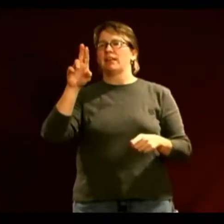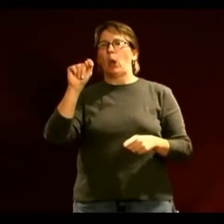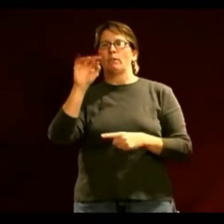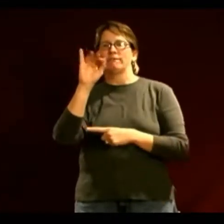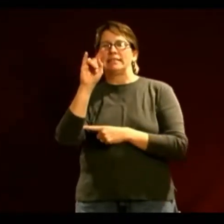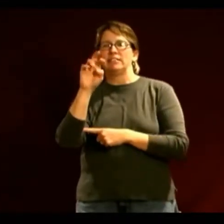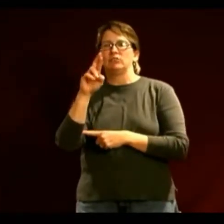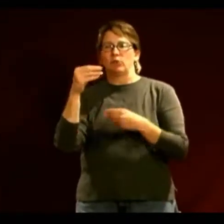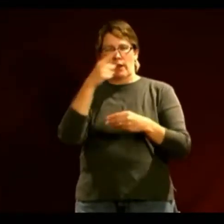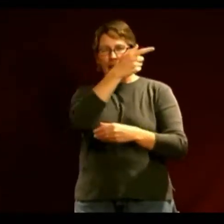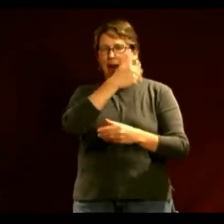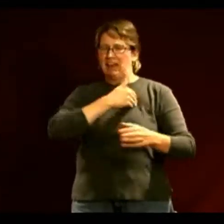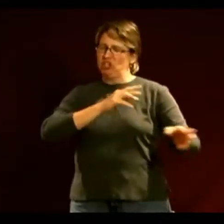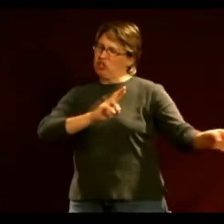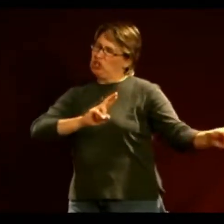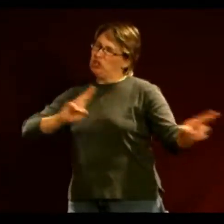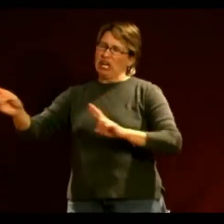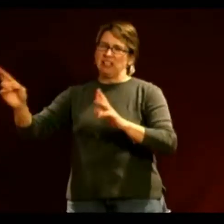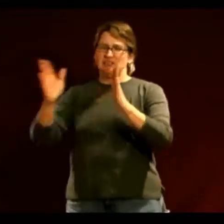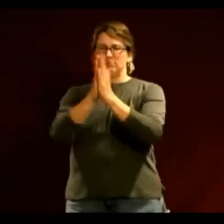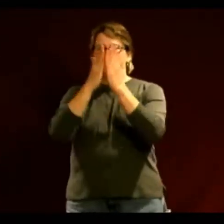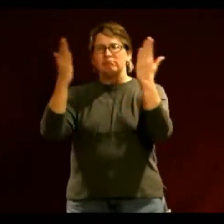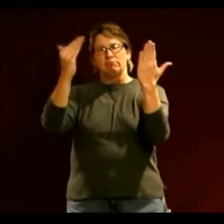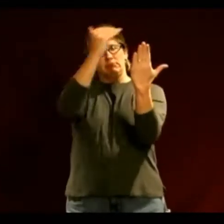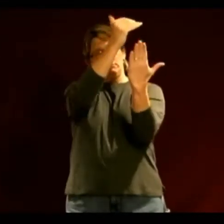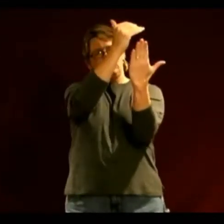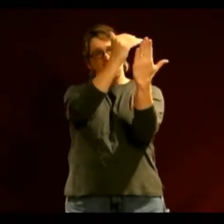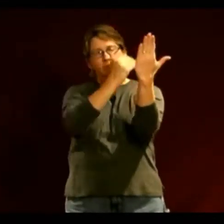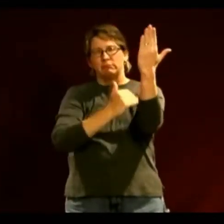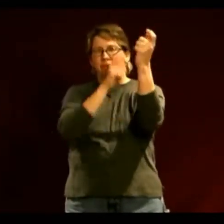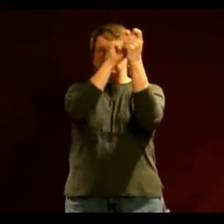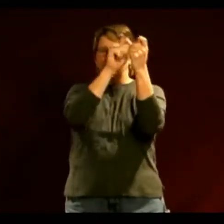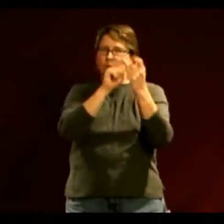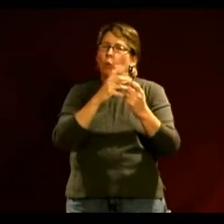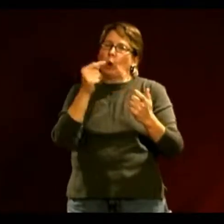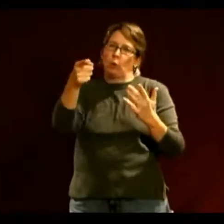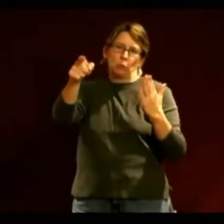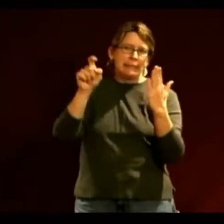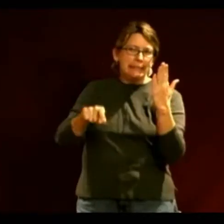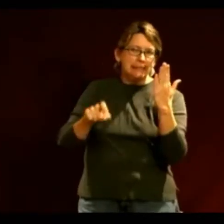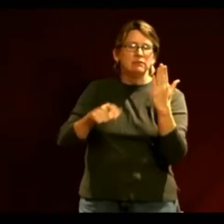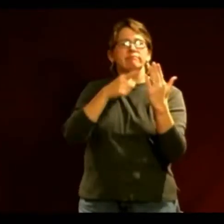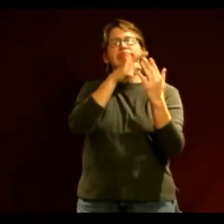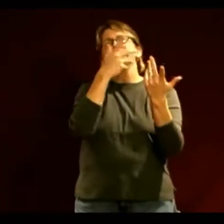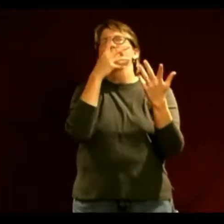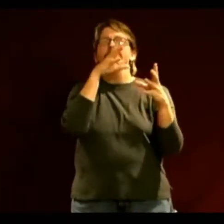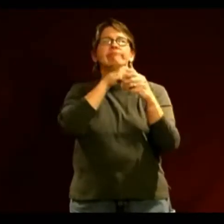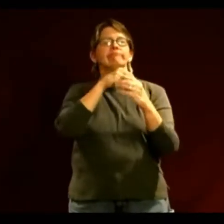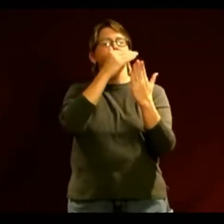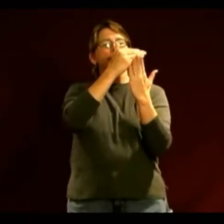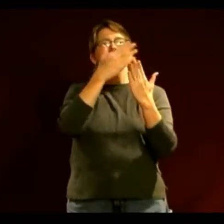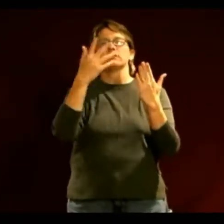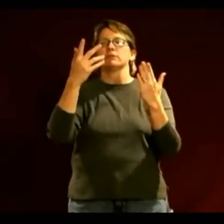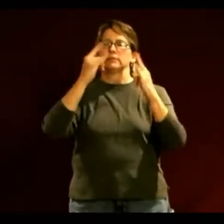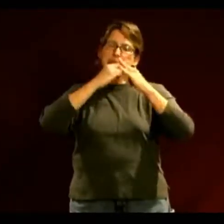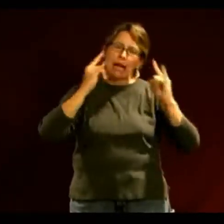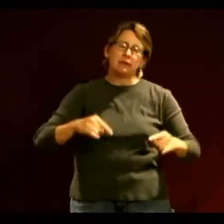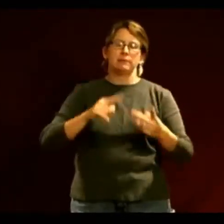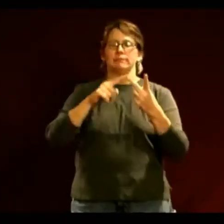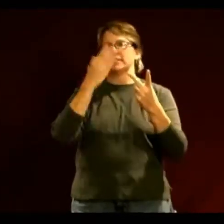experienced with canoeing, I would suggest you use an outfitter. They have a guidebook that you can use that will help you plan for everything you need for the